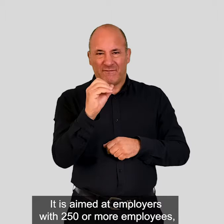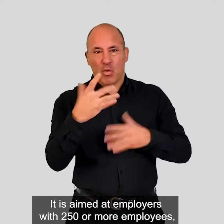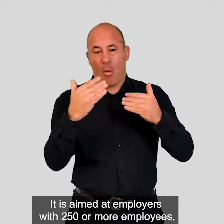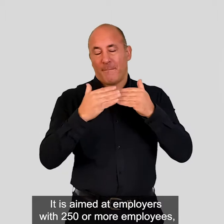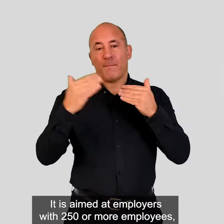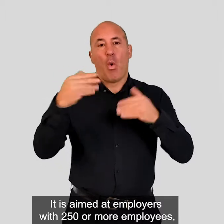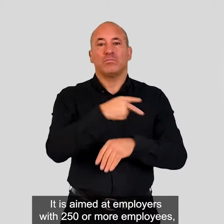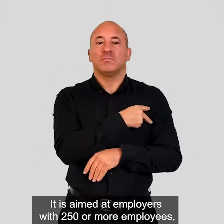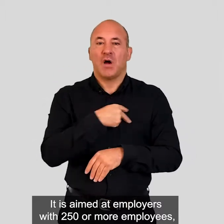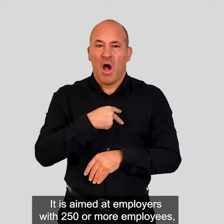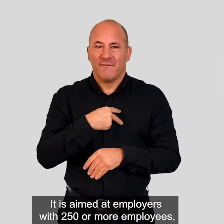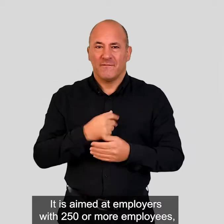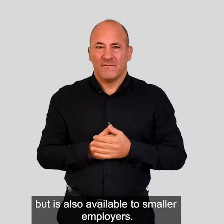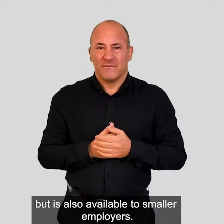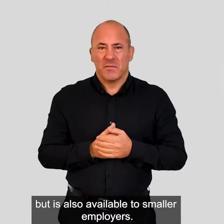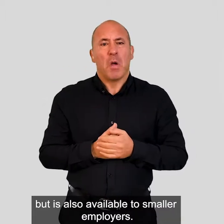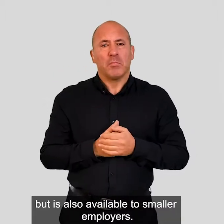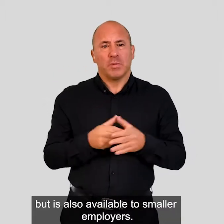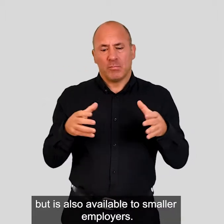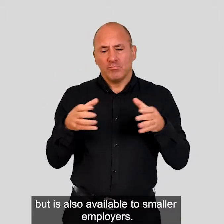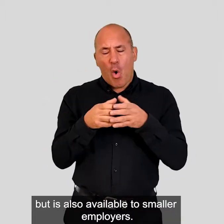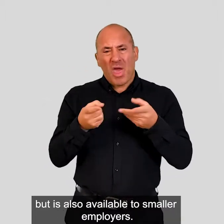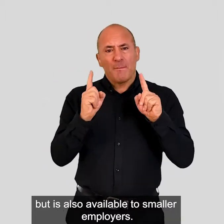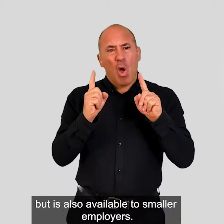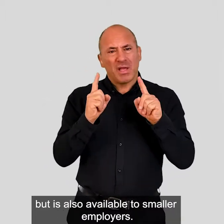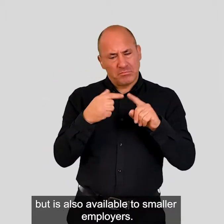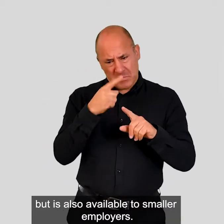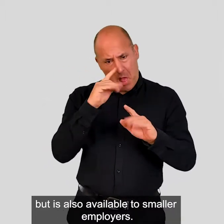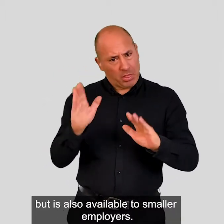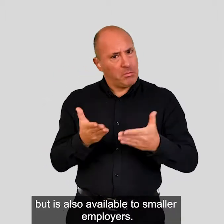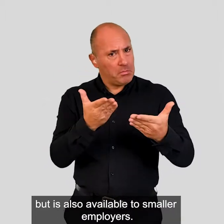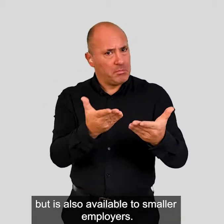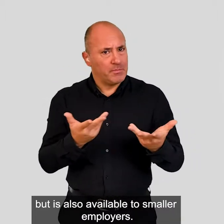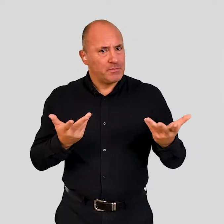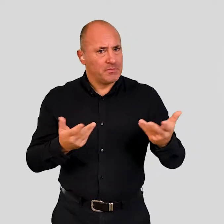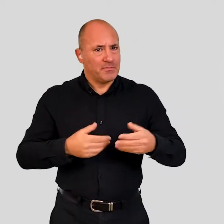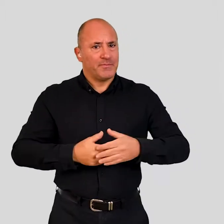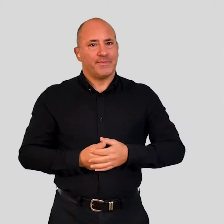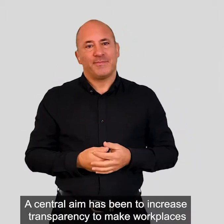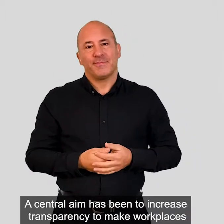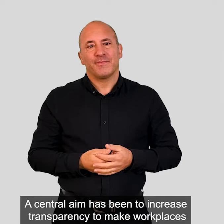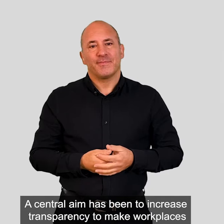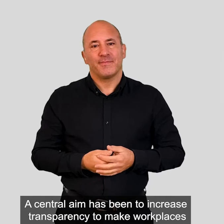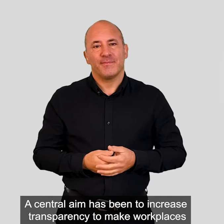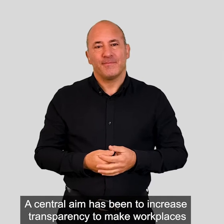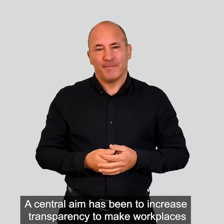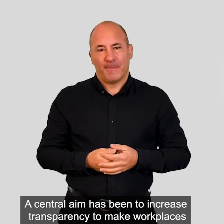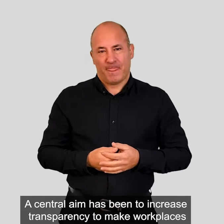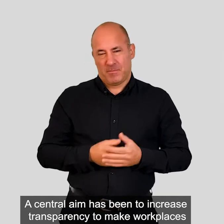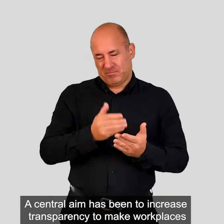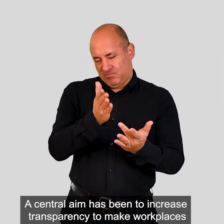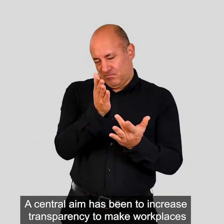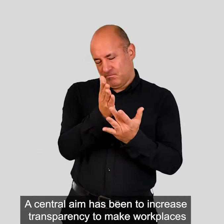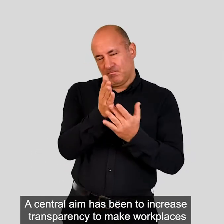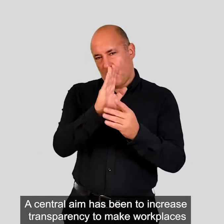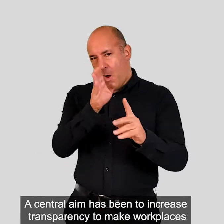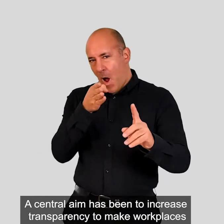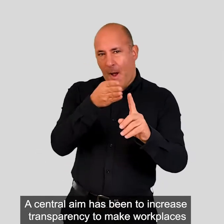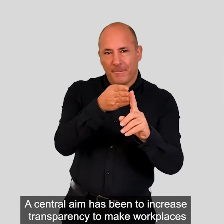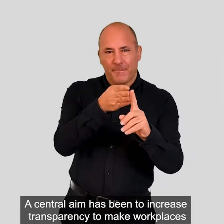more employees, but is also available to smaller employers. A central aim has been to increase